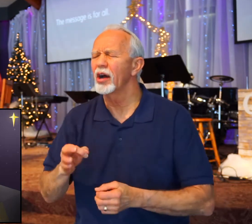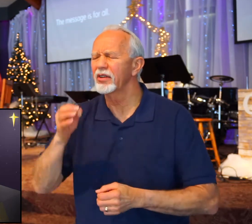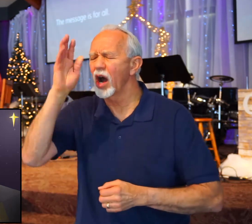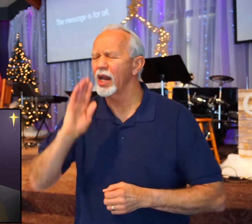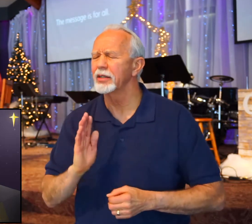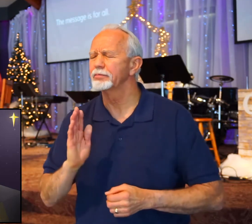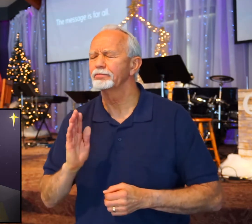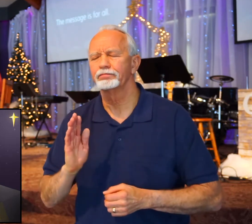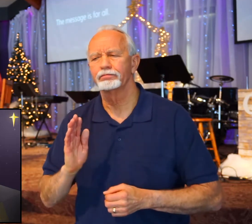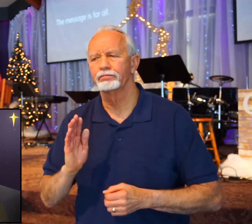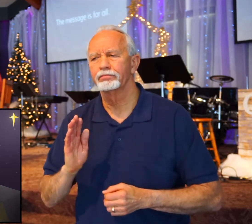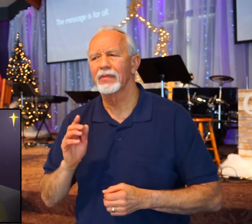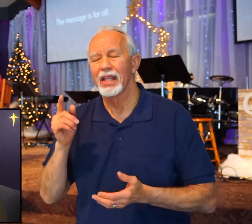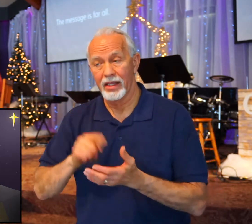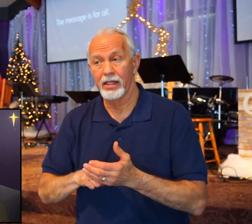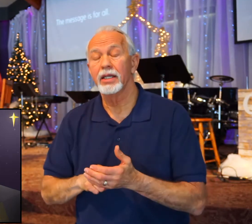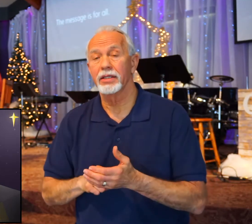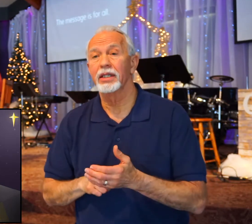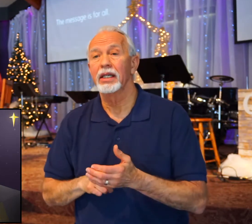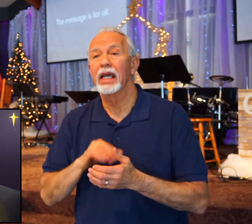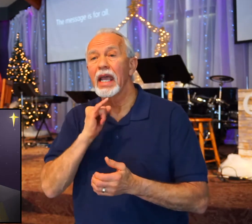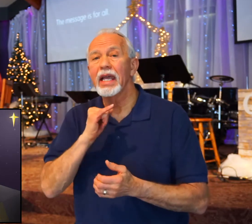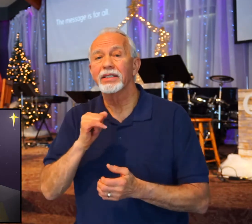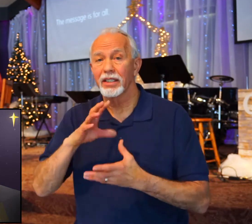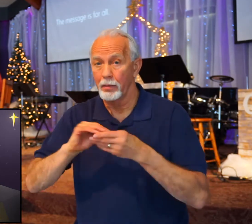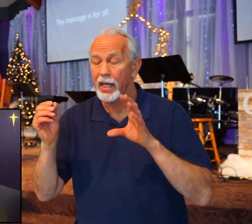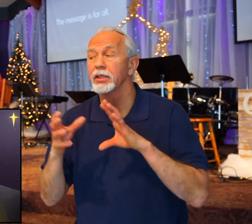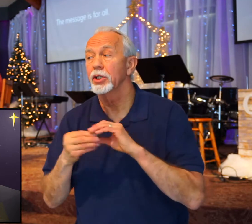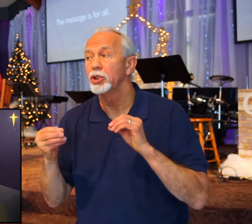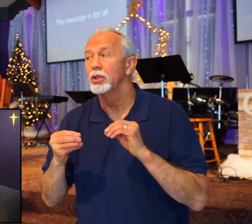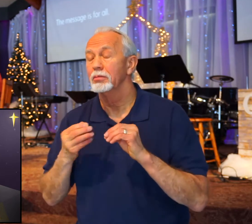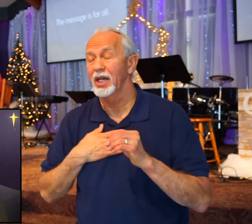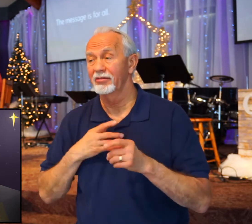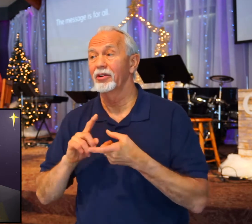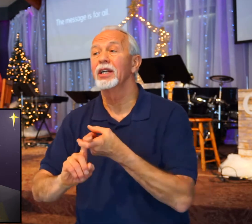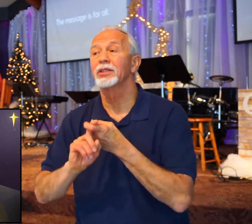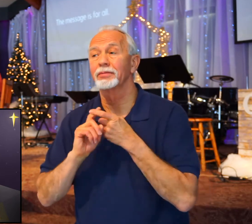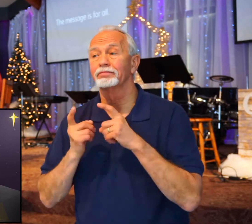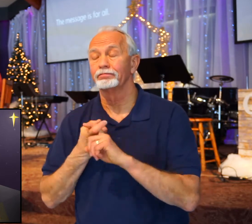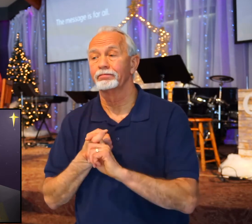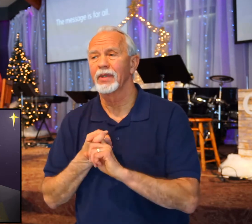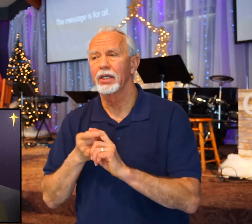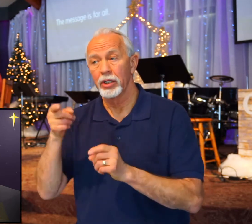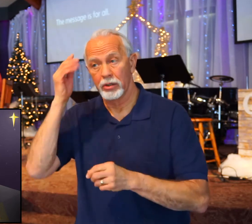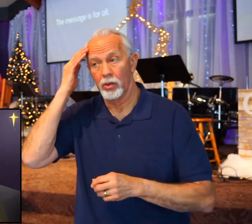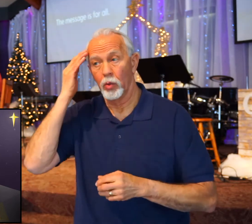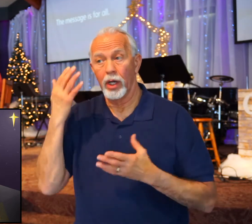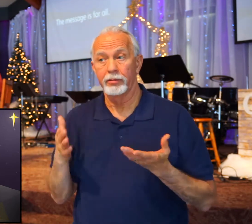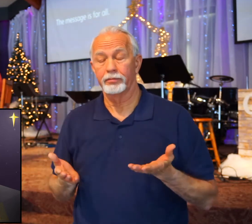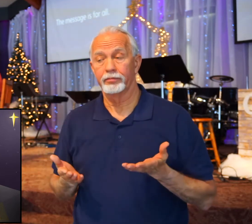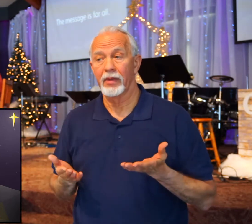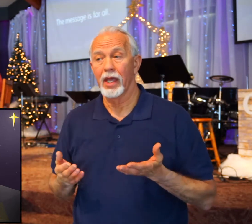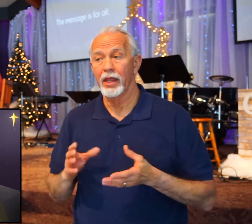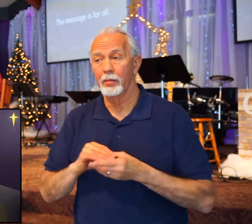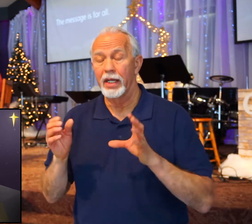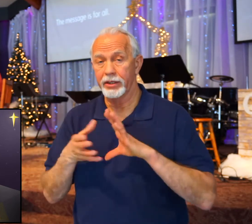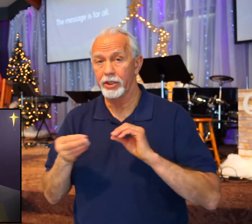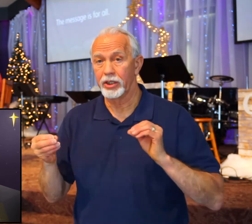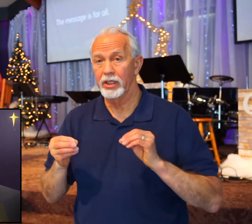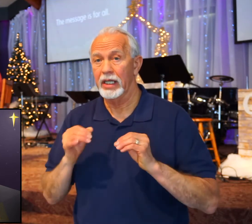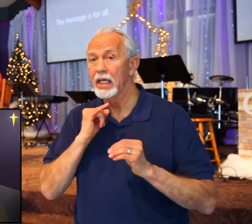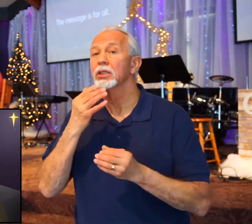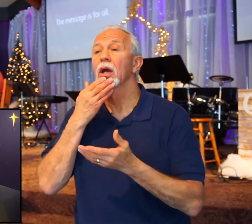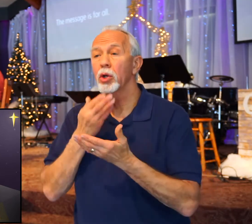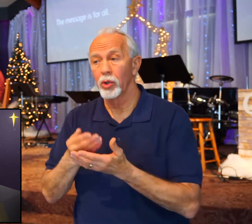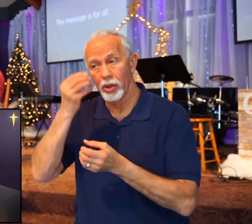of God. This is the message, my friends. And guess what? The message is good